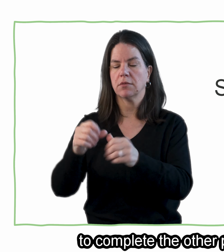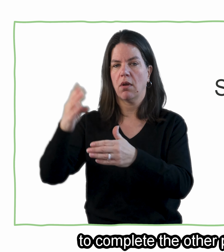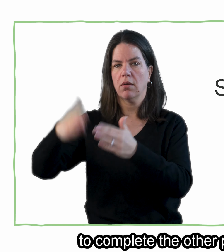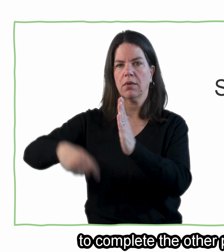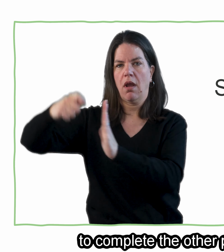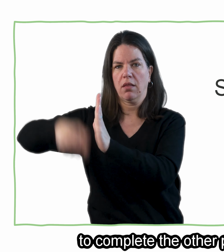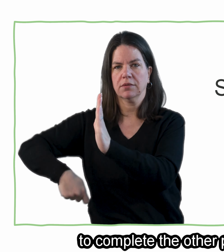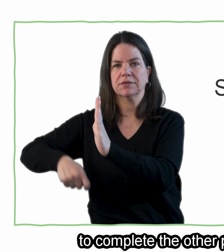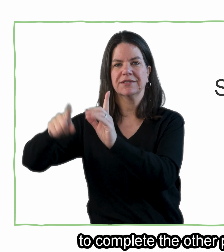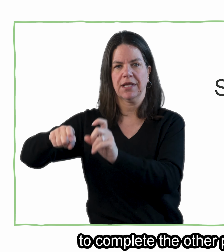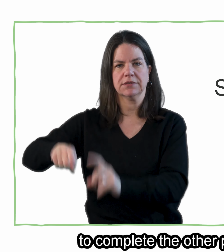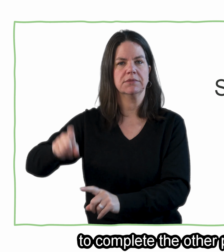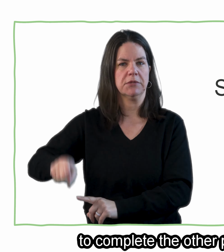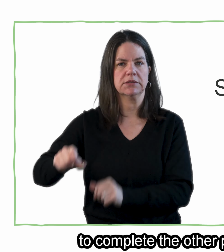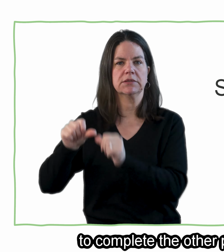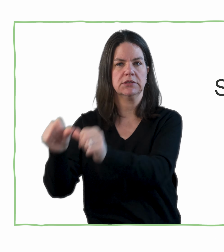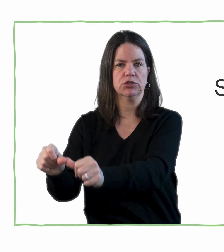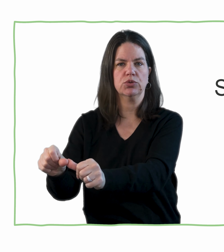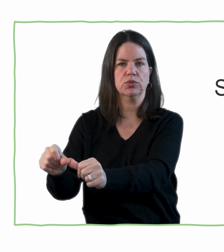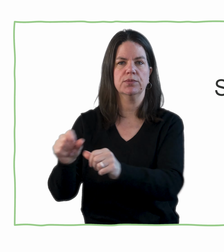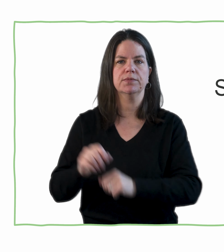complete the other parts of the test.